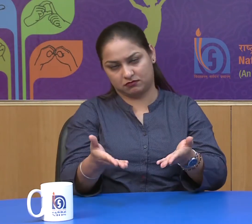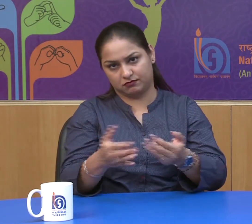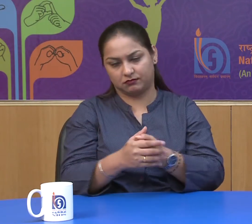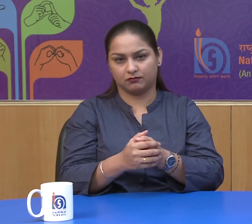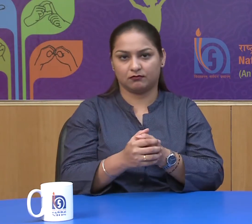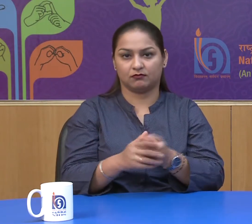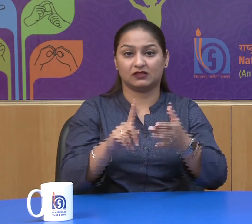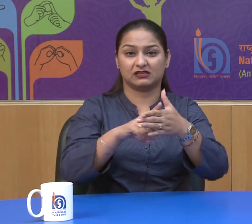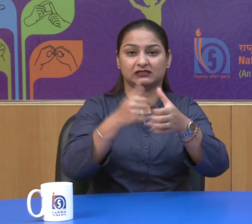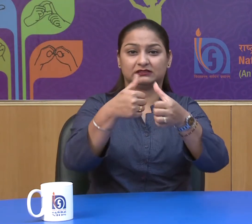Jats,